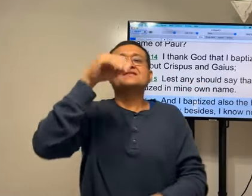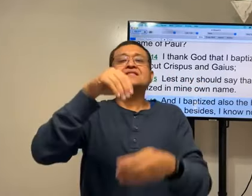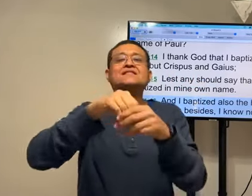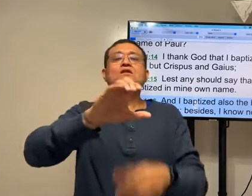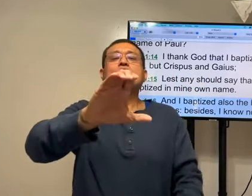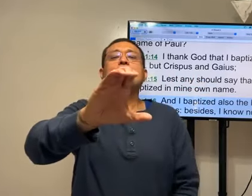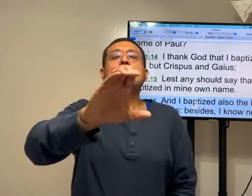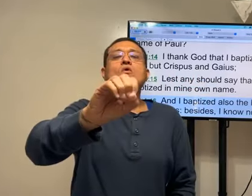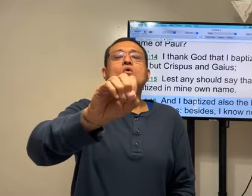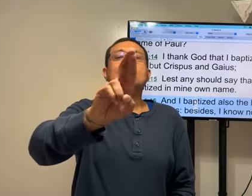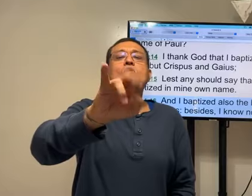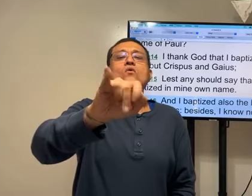Gaius.